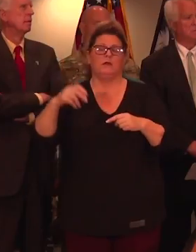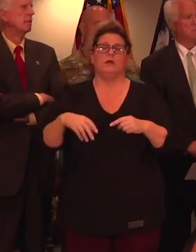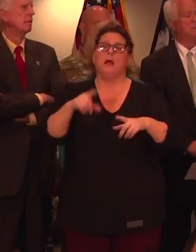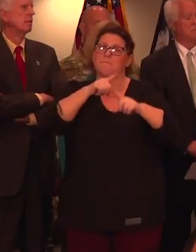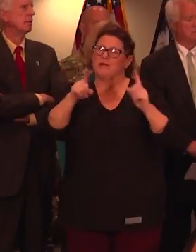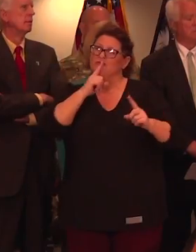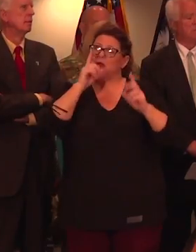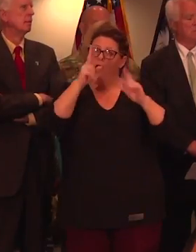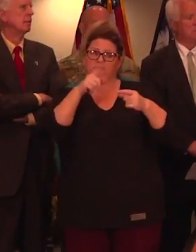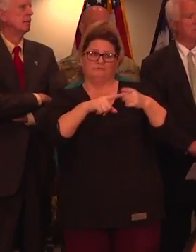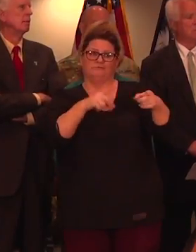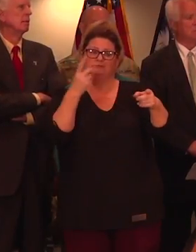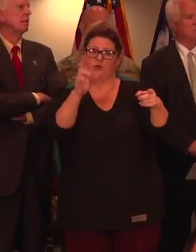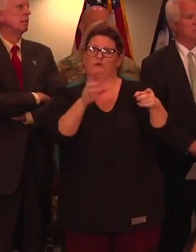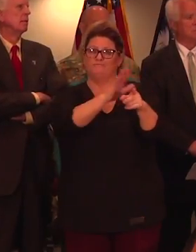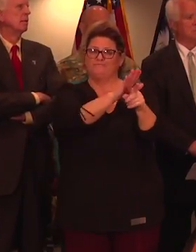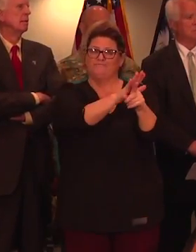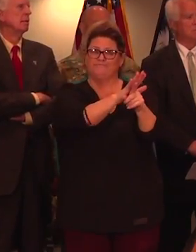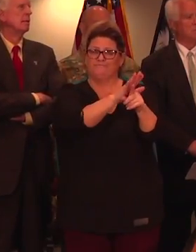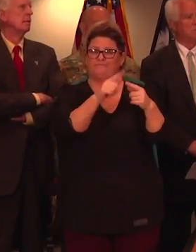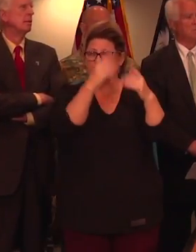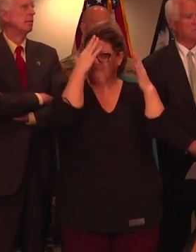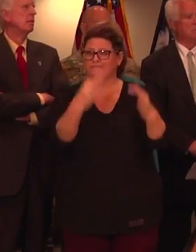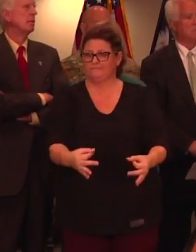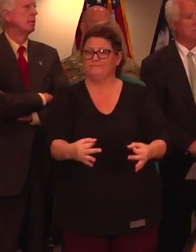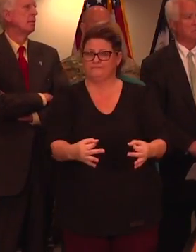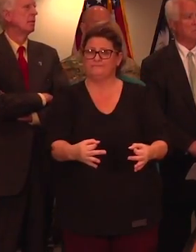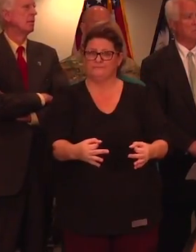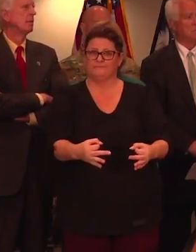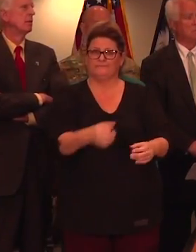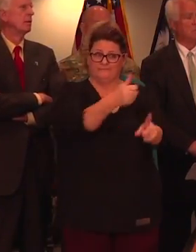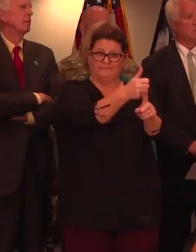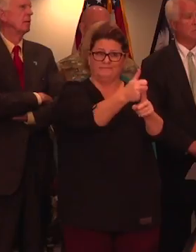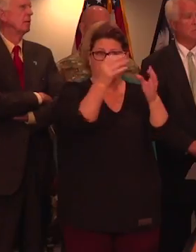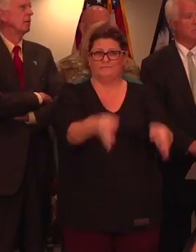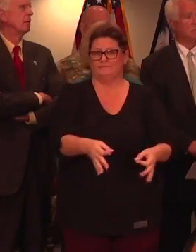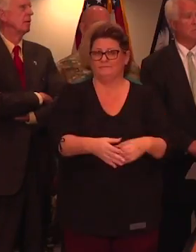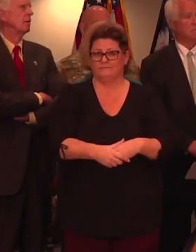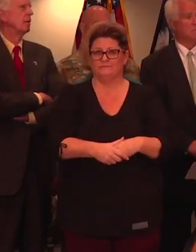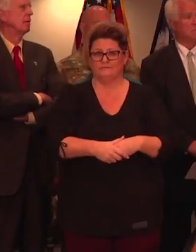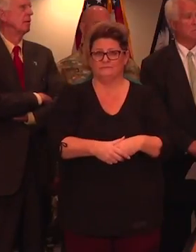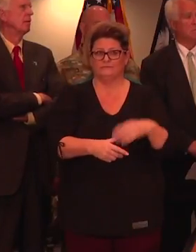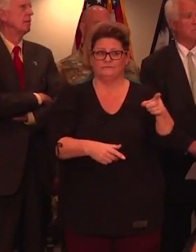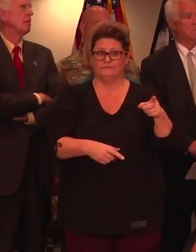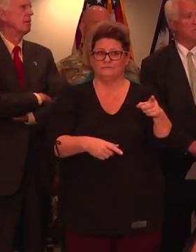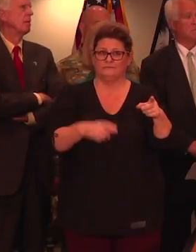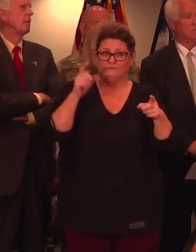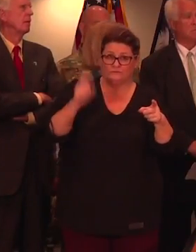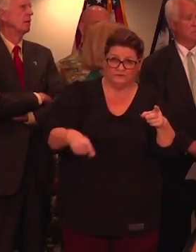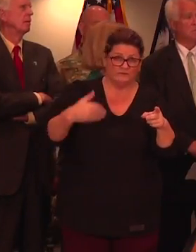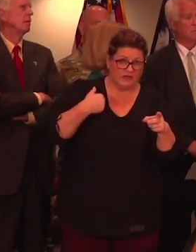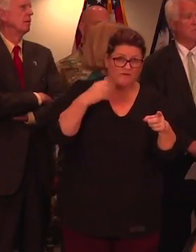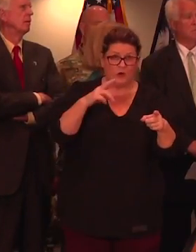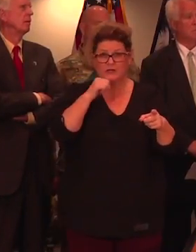discretion, it is up to them to make the final decision as to whether or not there is some gray area in terms of